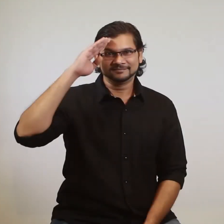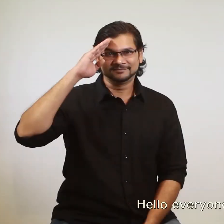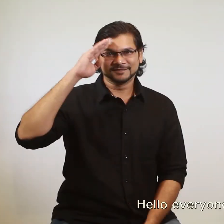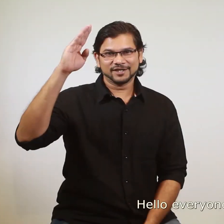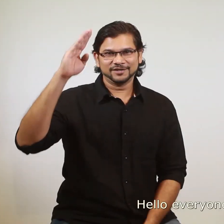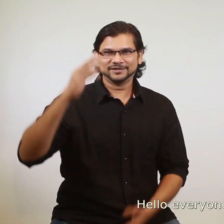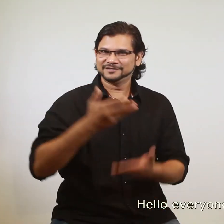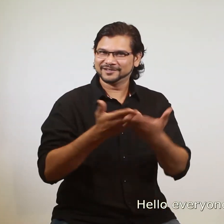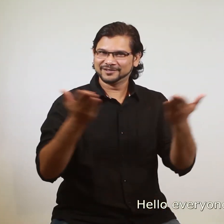Hello everyone.